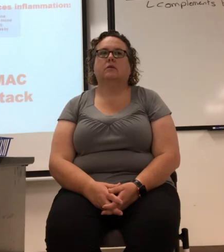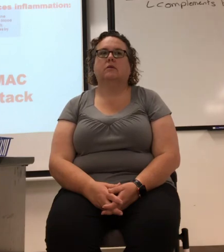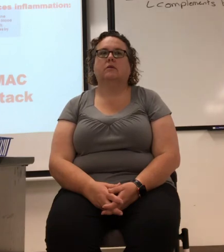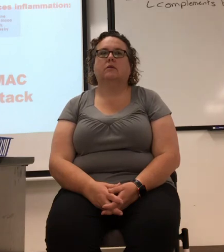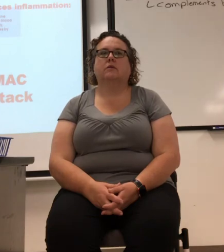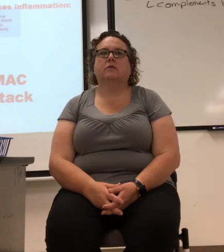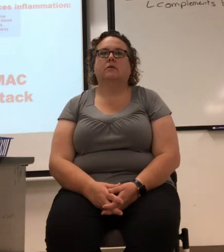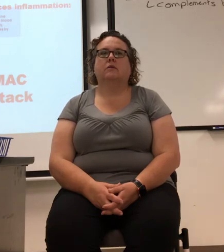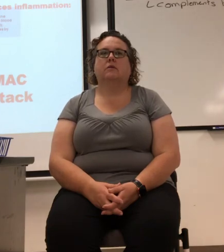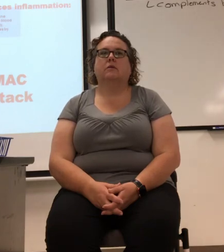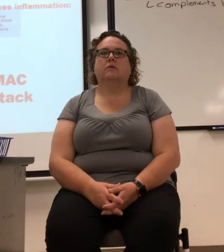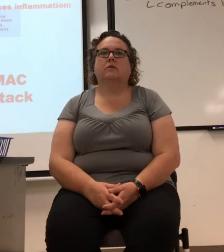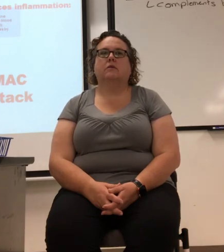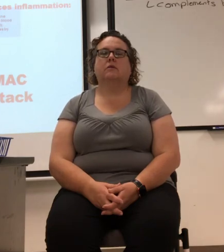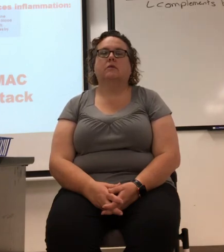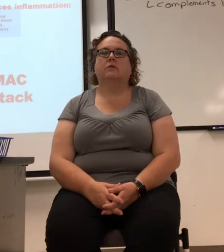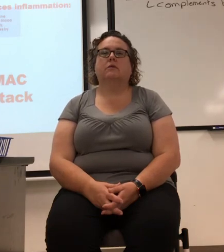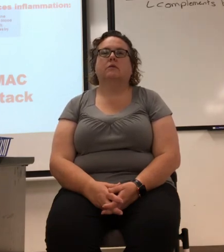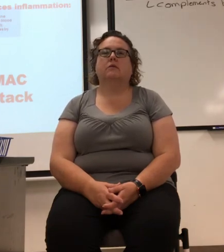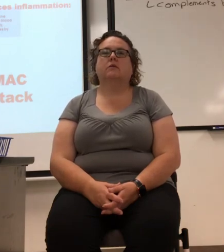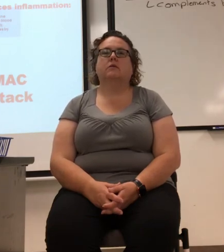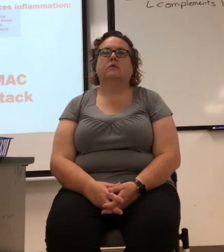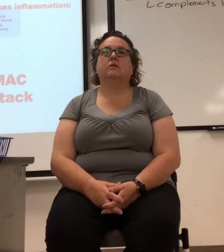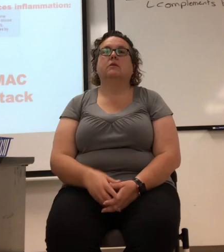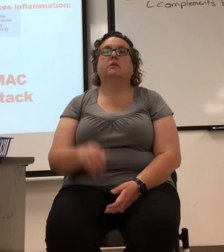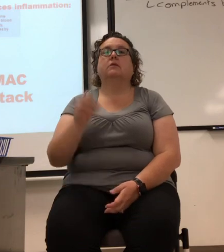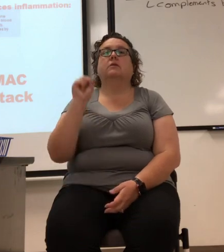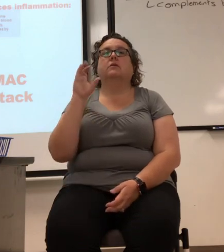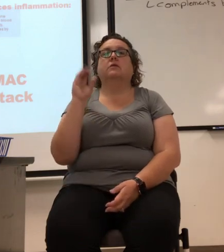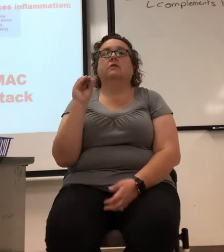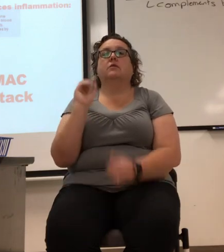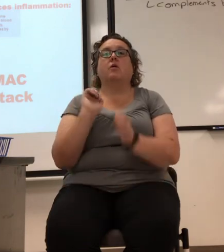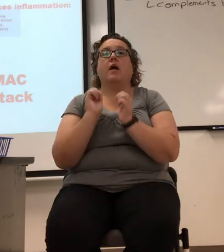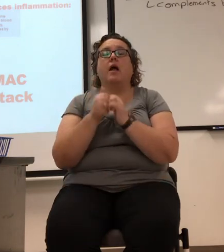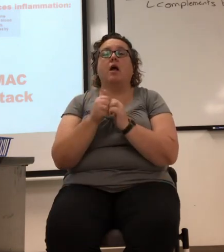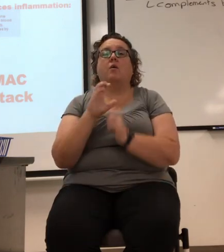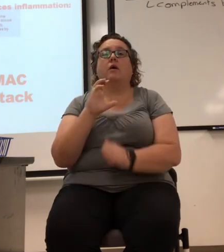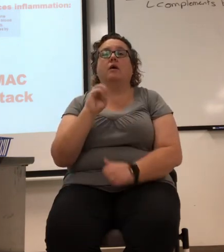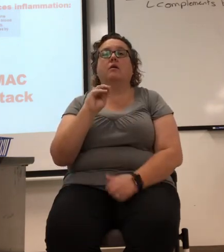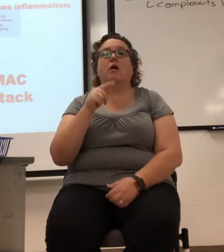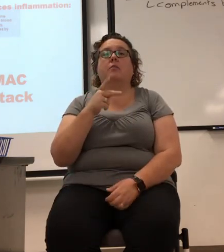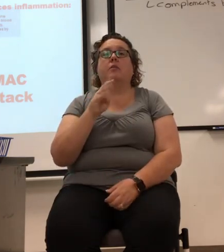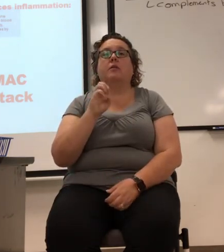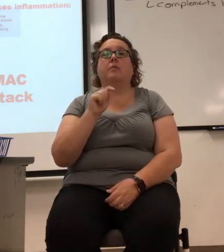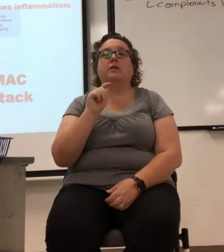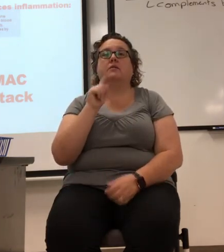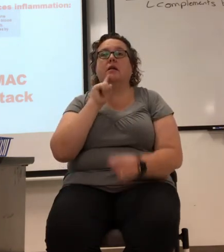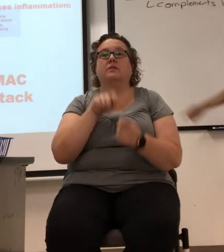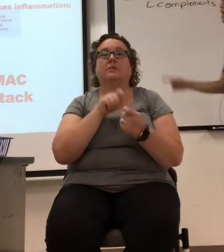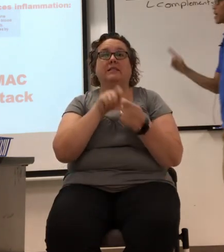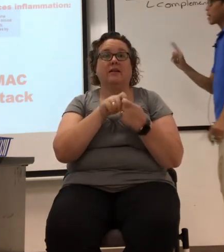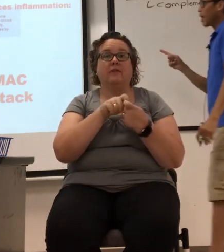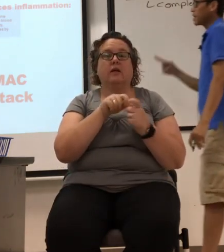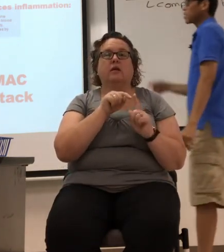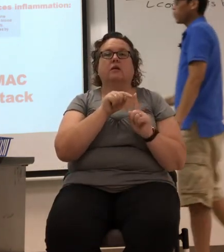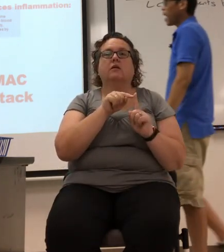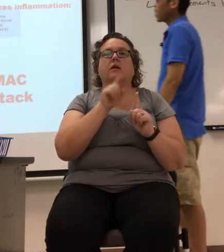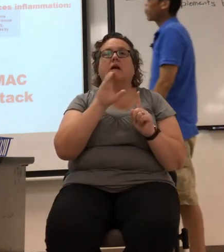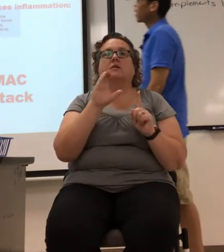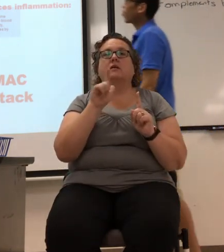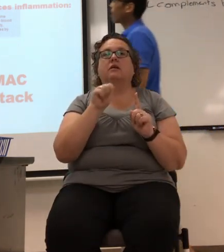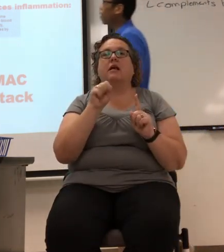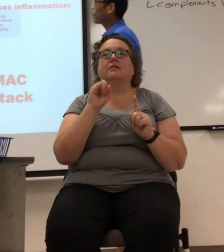non-specific defenses. So, how it complements the specific defenses is that